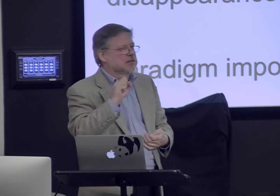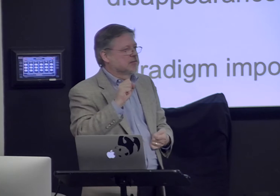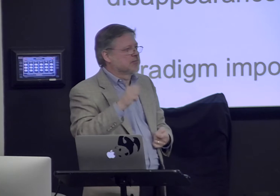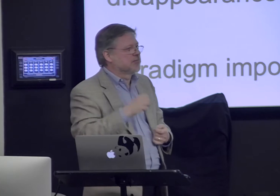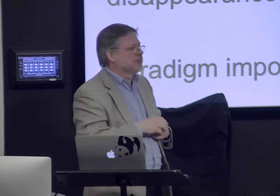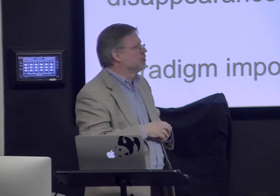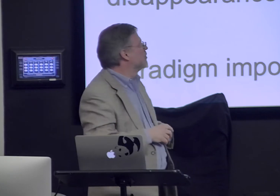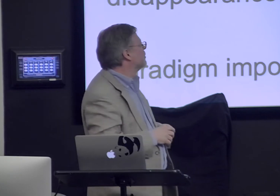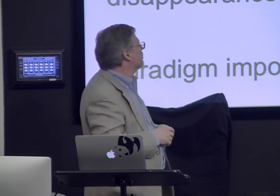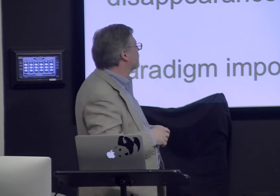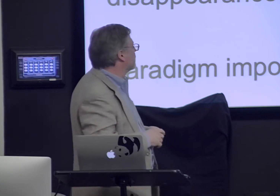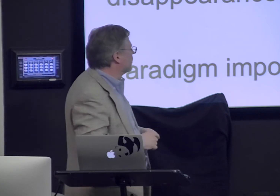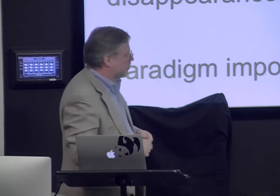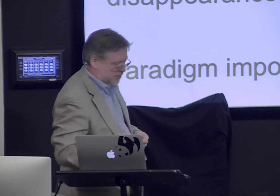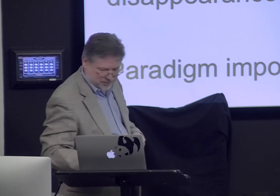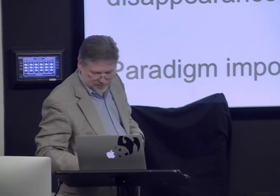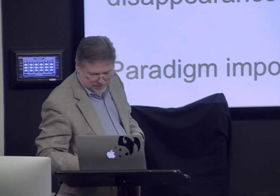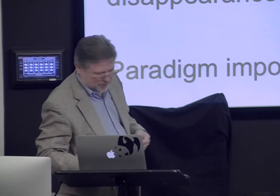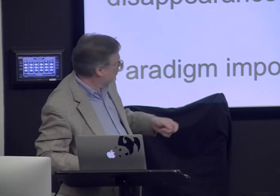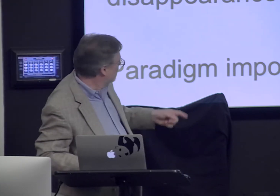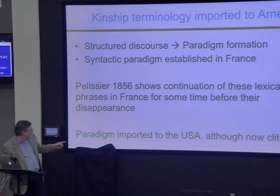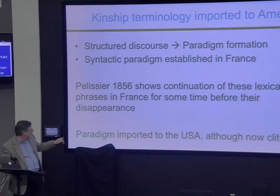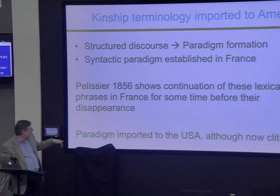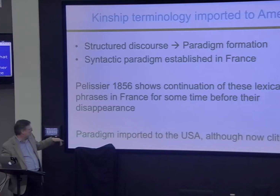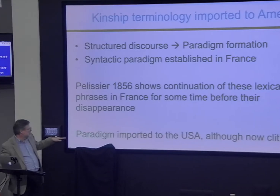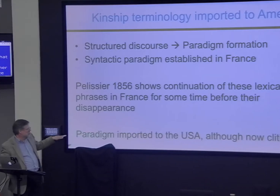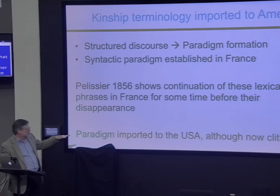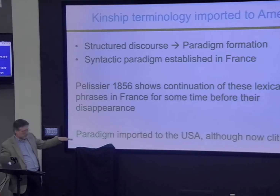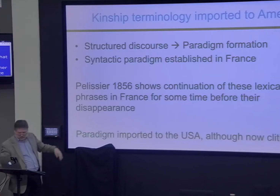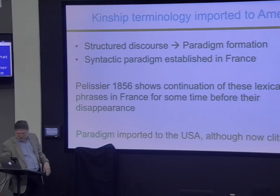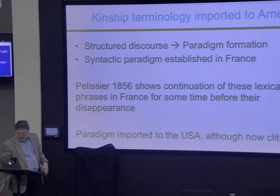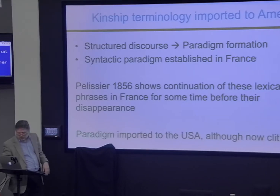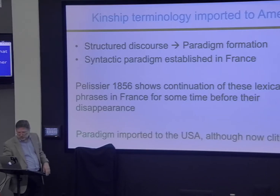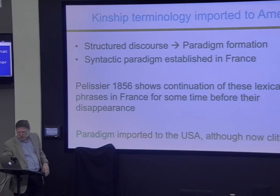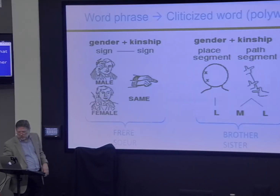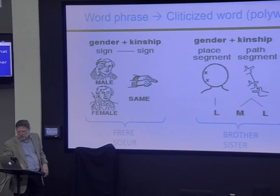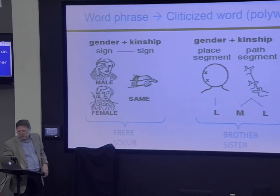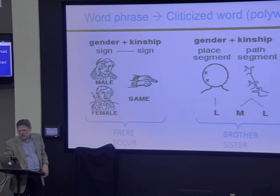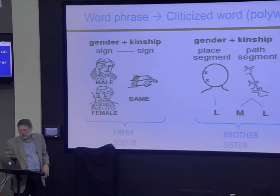remains as a clitic, which is a very small feature in language.